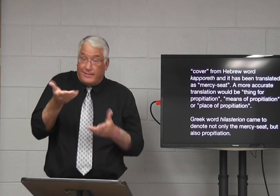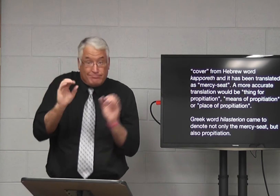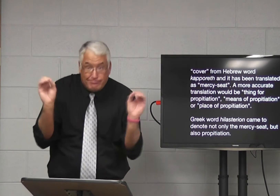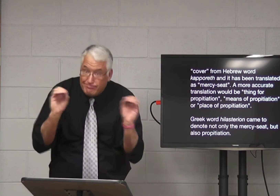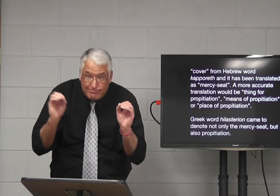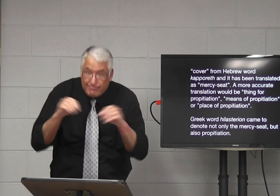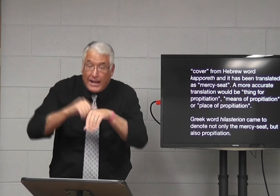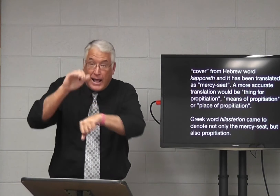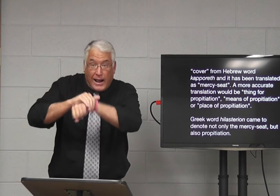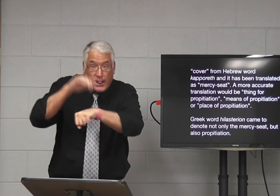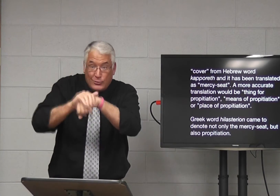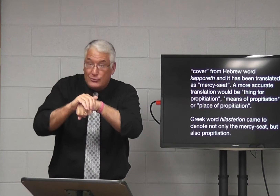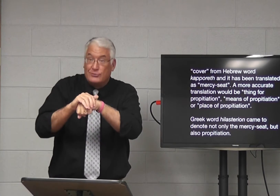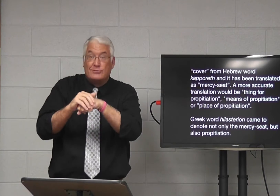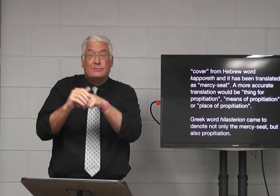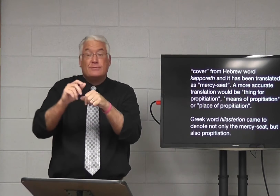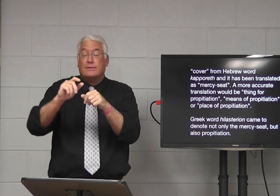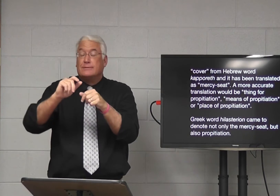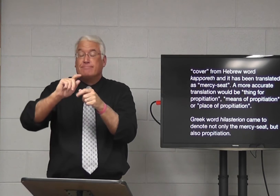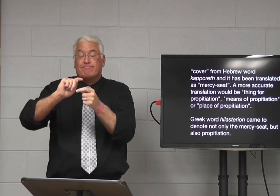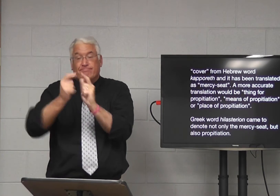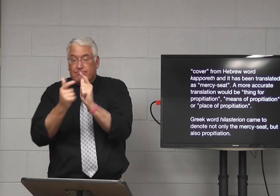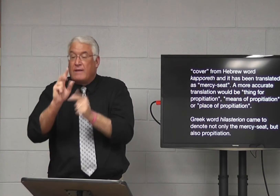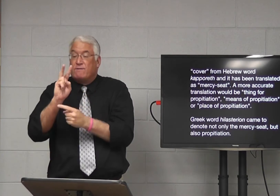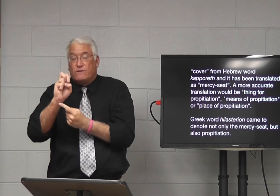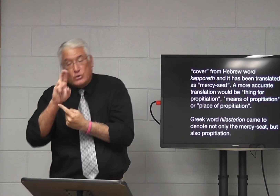100% translation or as it was written, and